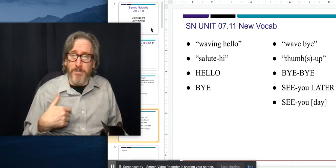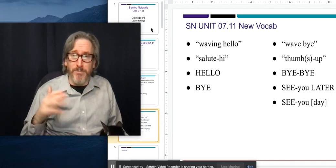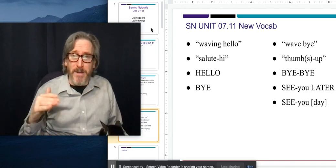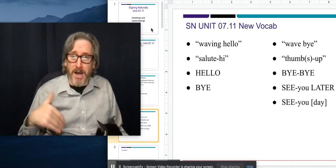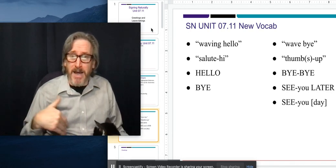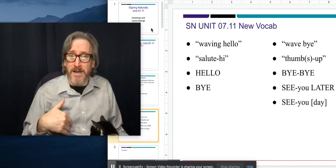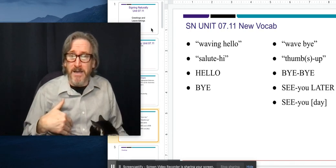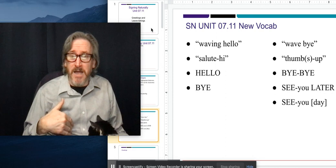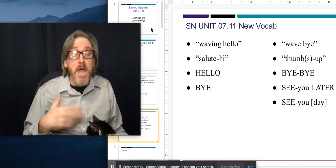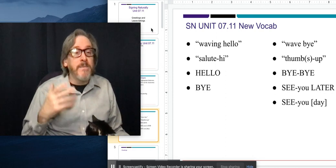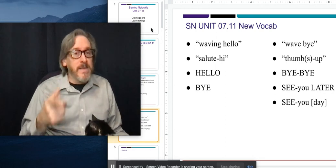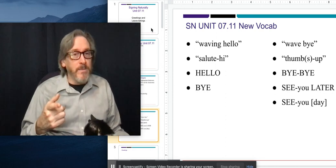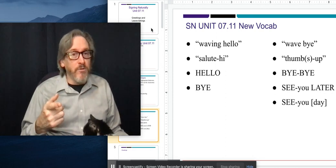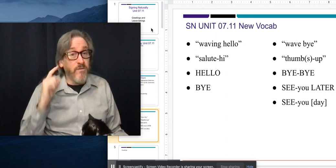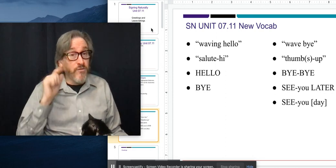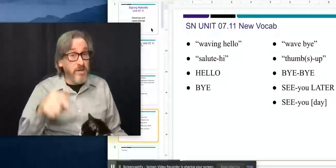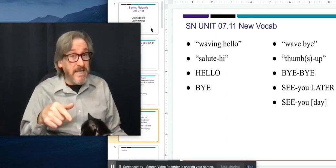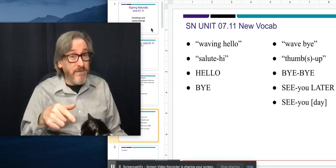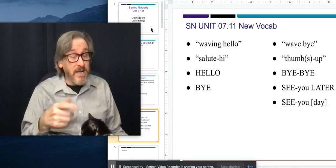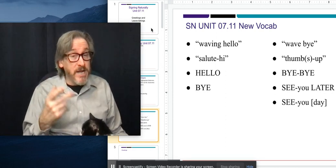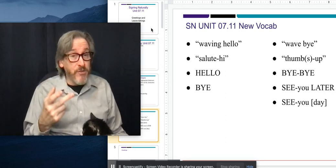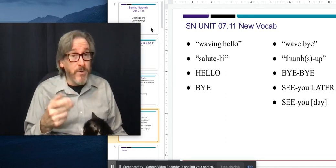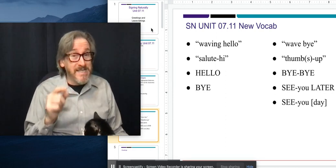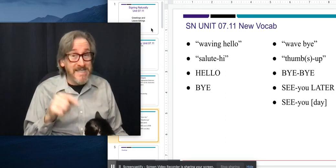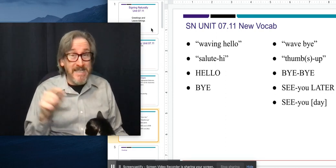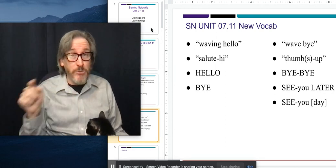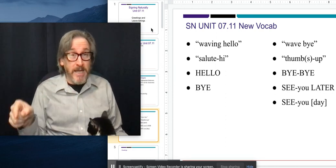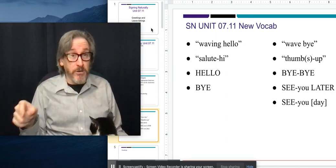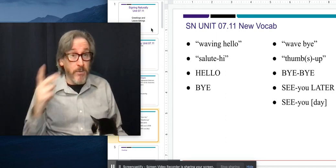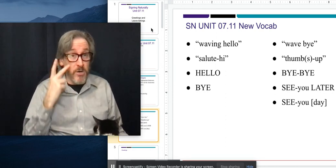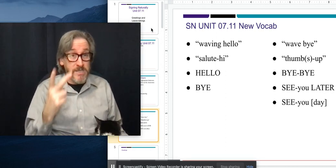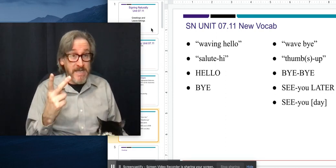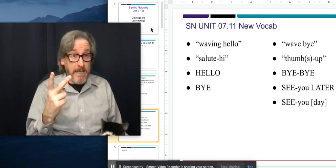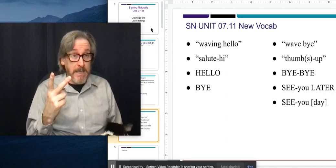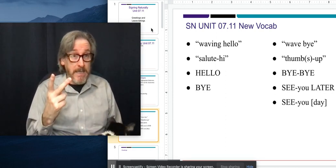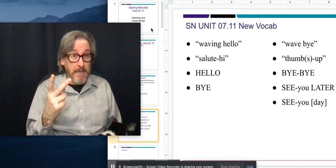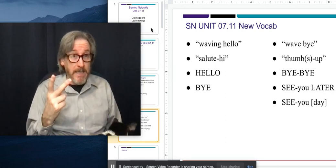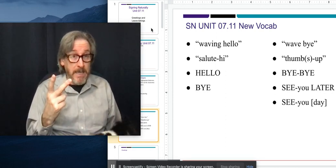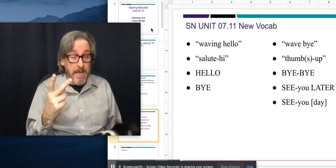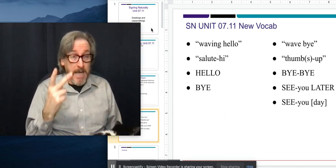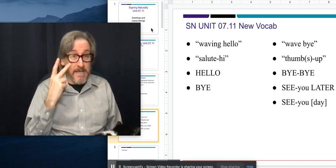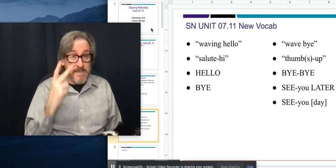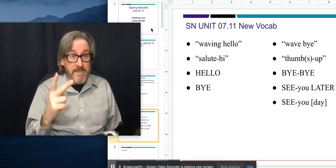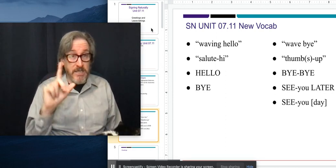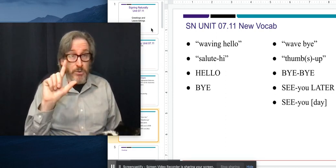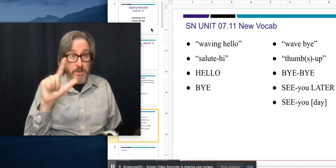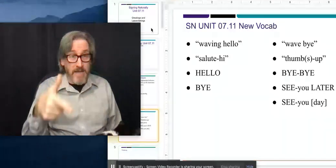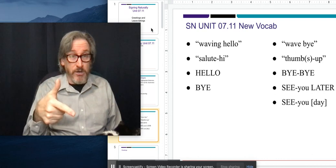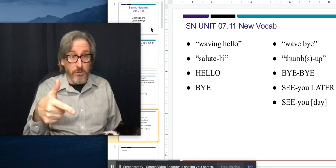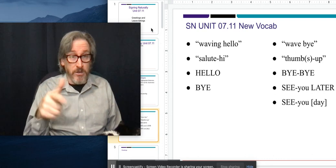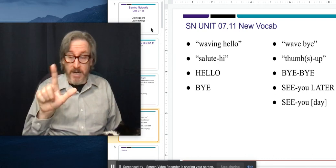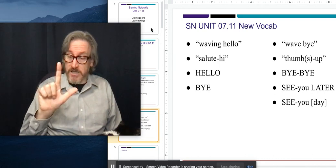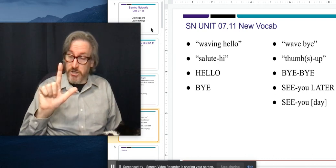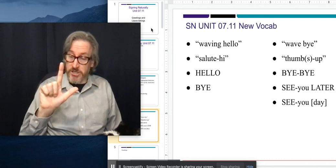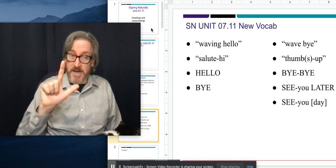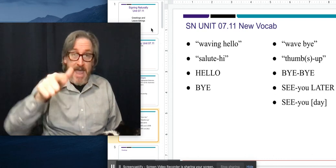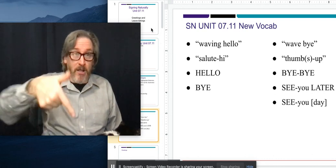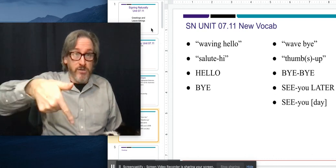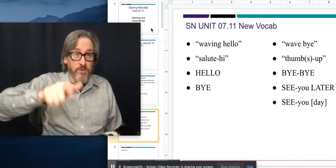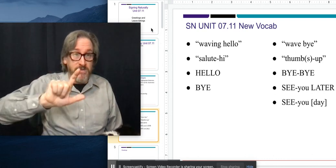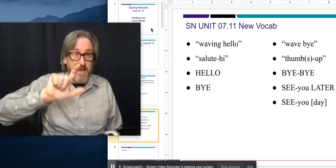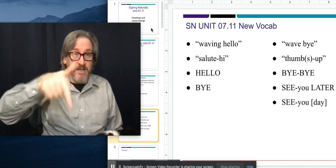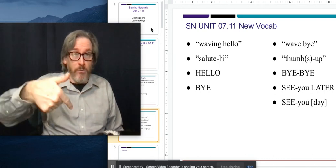Thumbs up, bye bye. For leaving, another one is see you later. Now we know see and see you later. And it's just